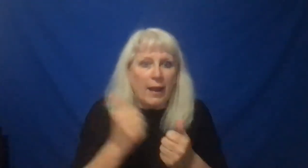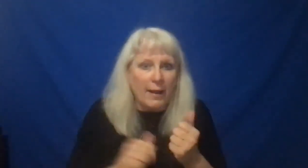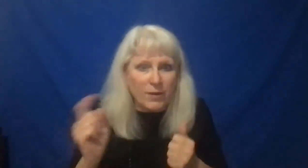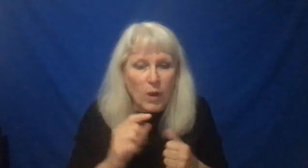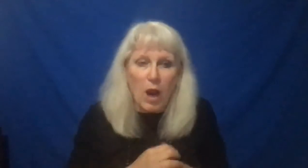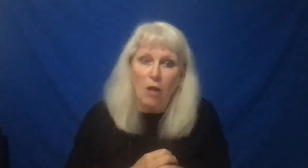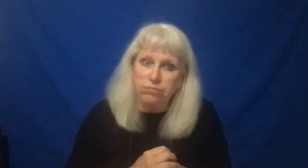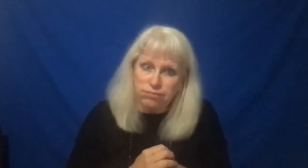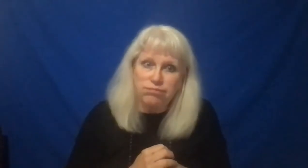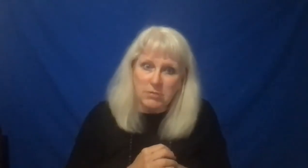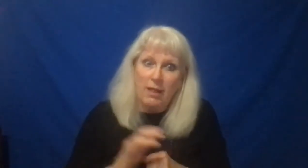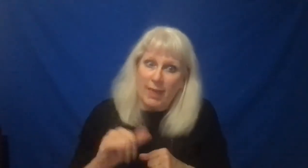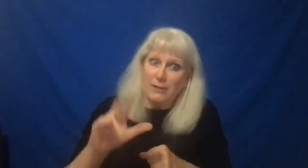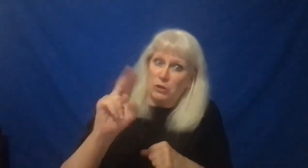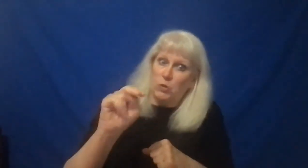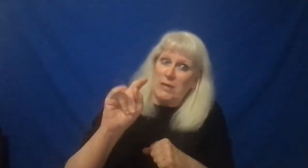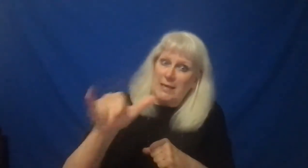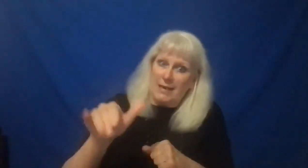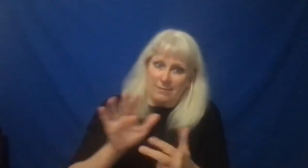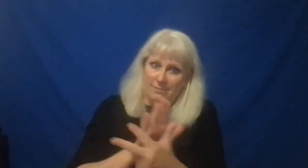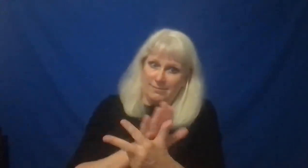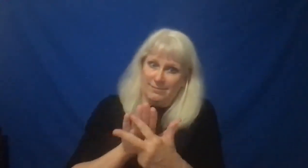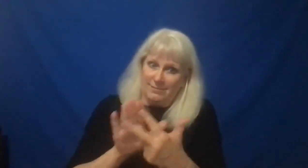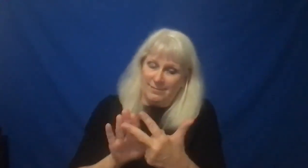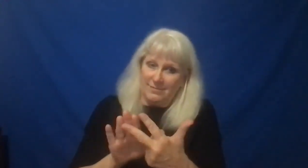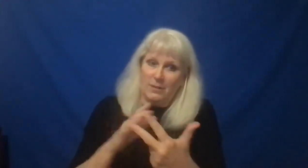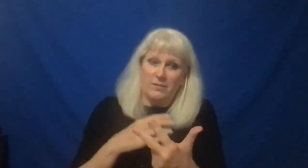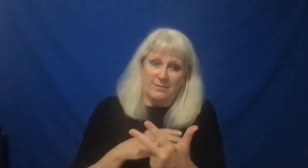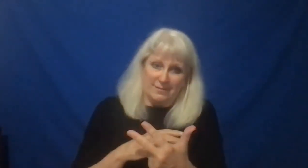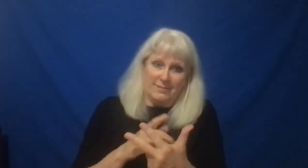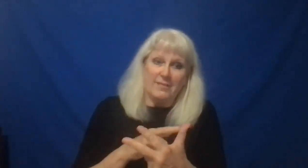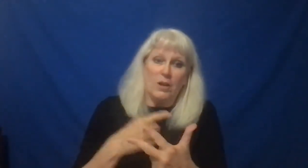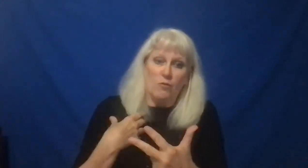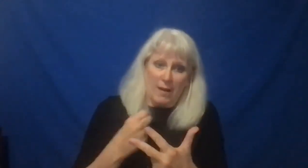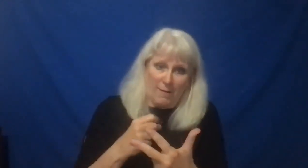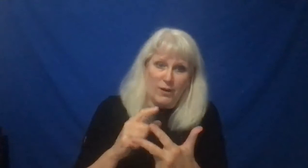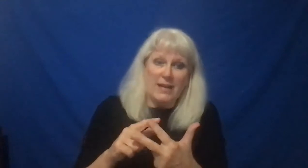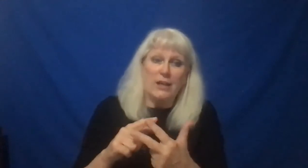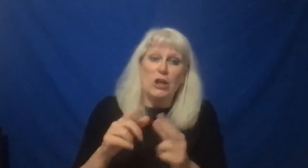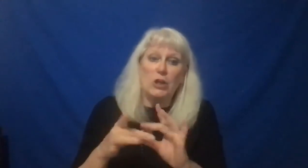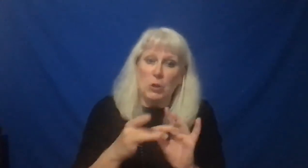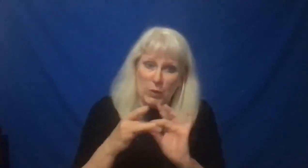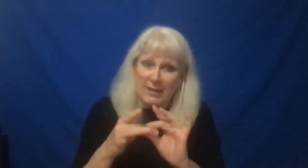I was so grateful that I finally, 2 years later, and